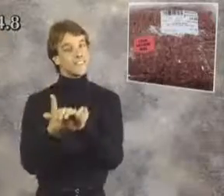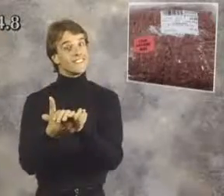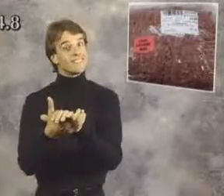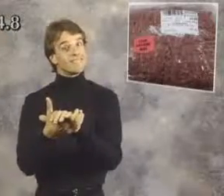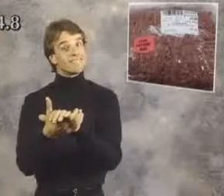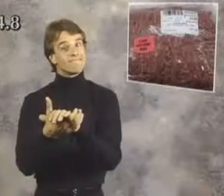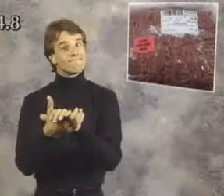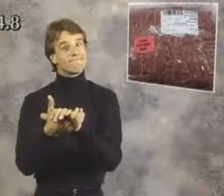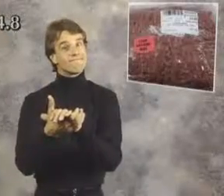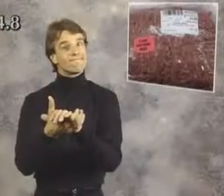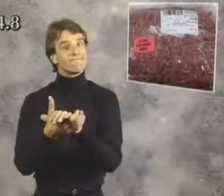Hamburger.